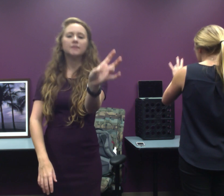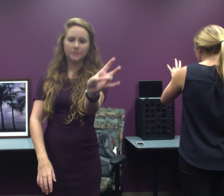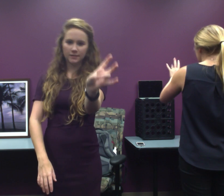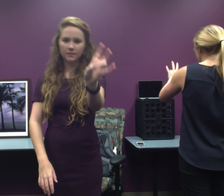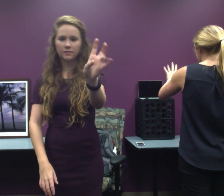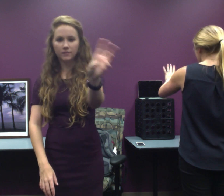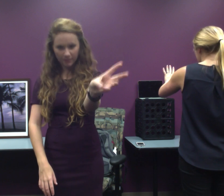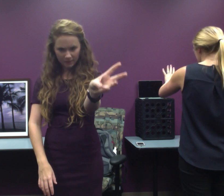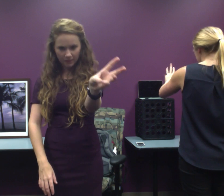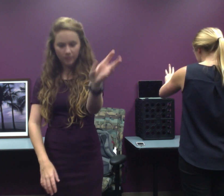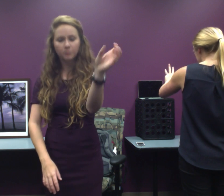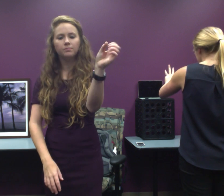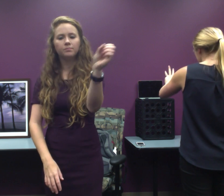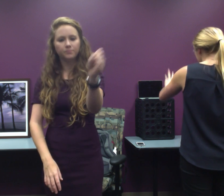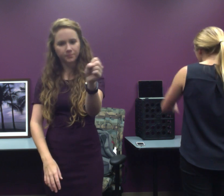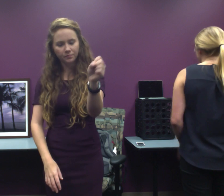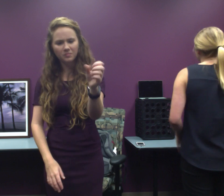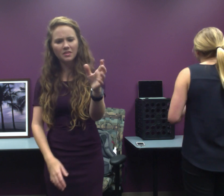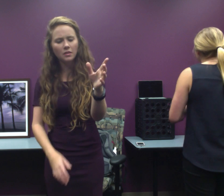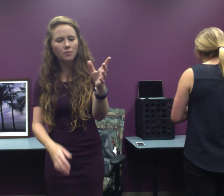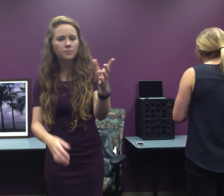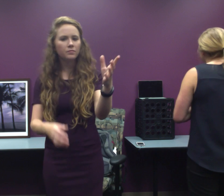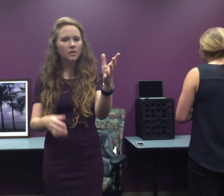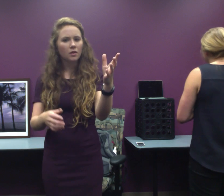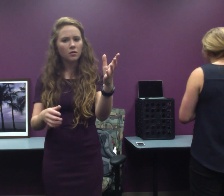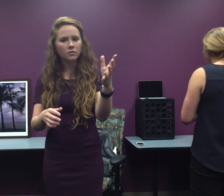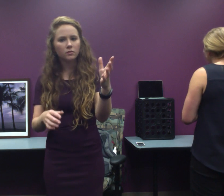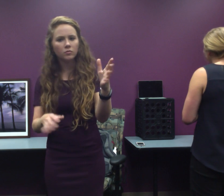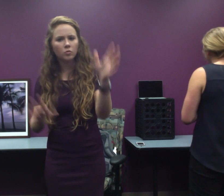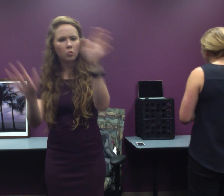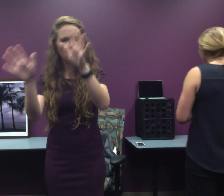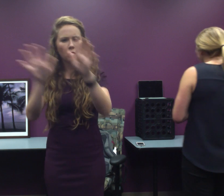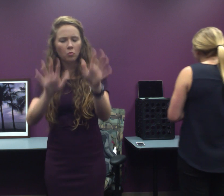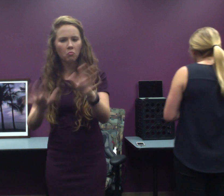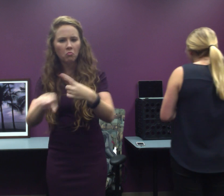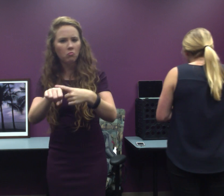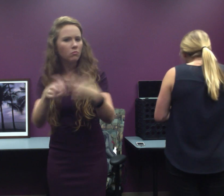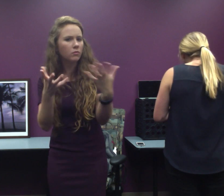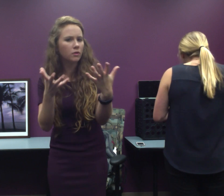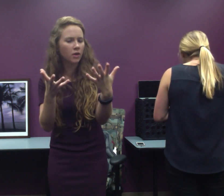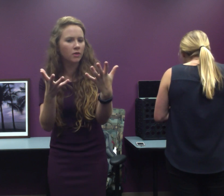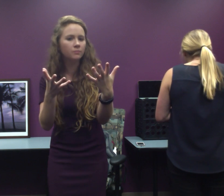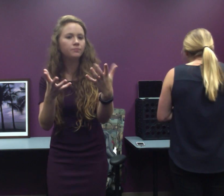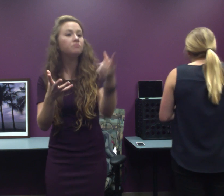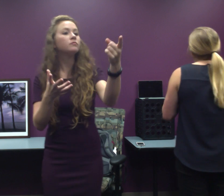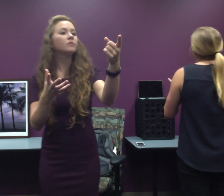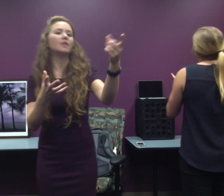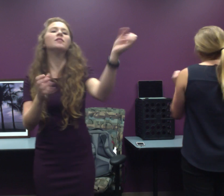So what time of year is it in New England? What season? Kevin, winter. Okay, so they had not